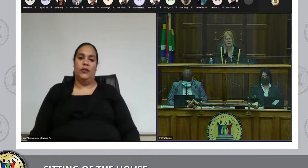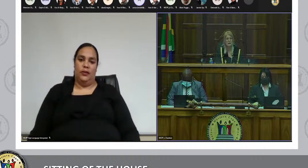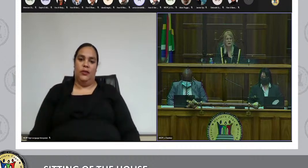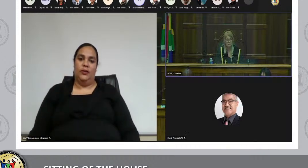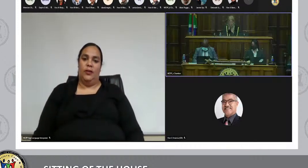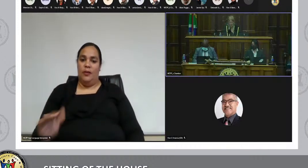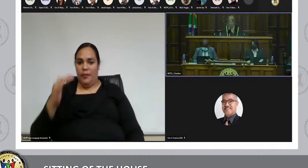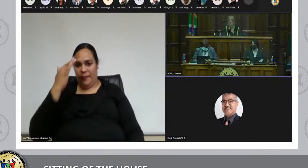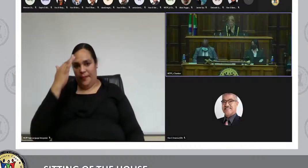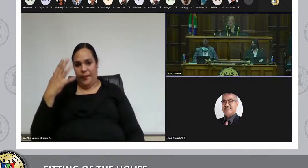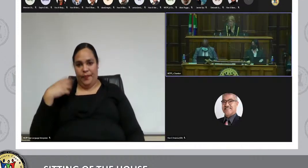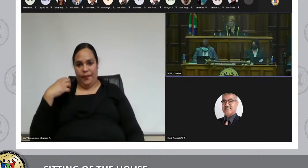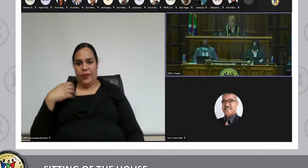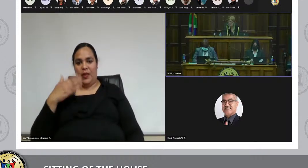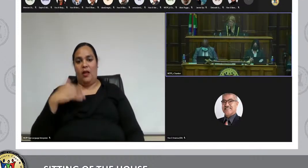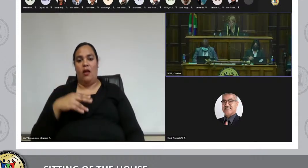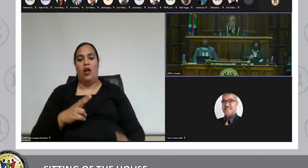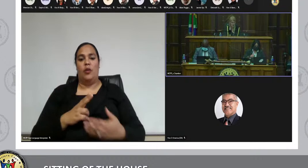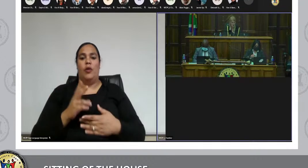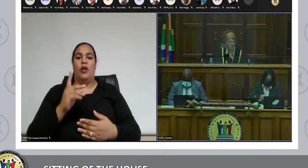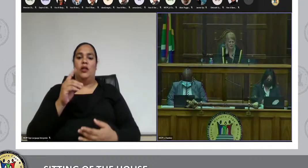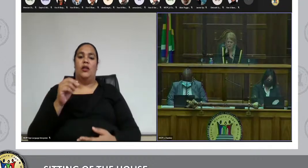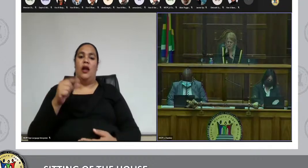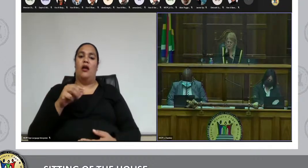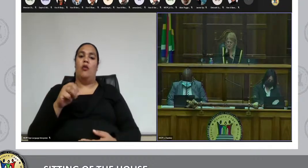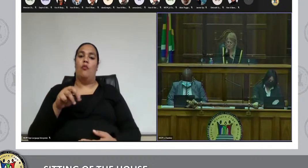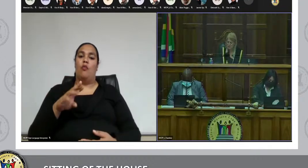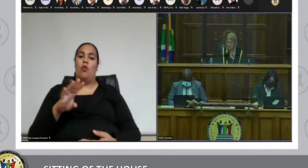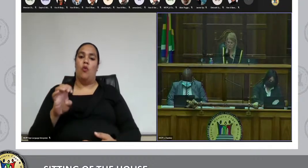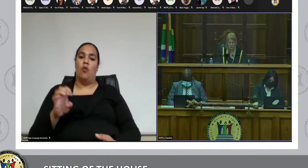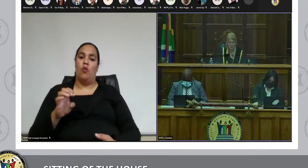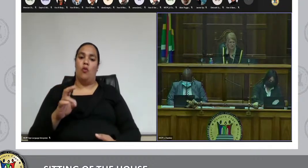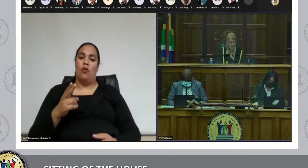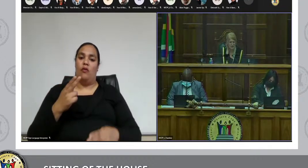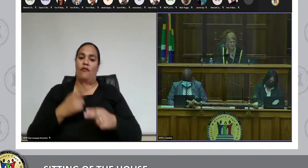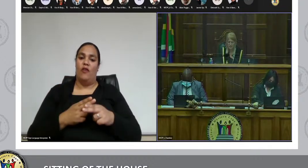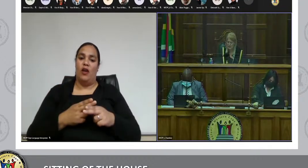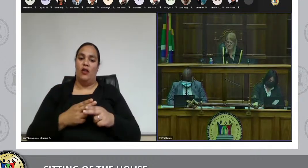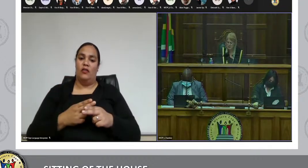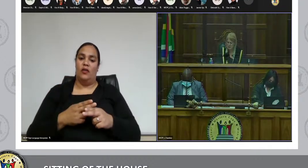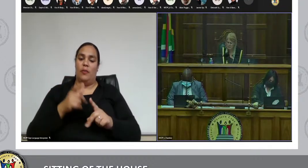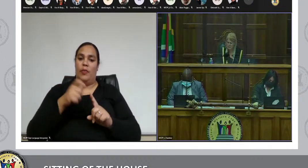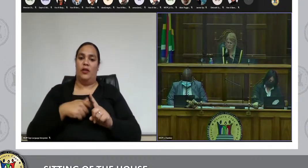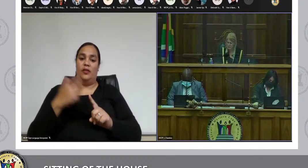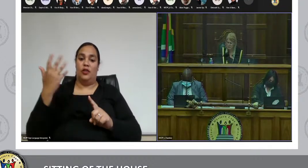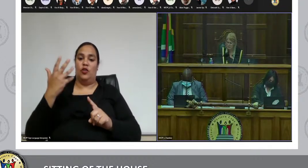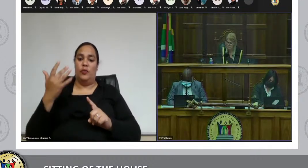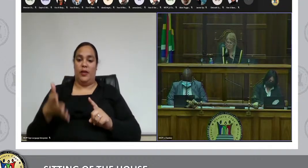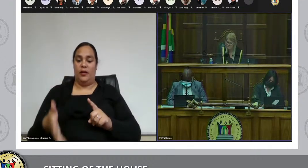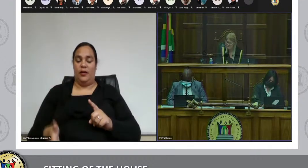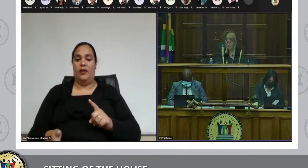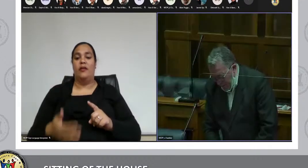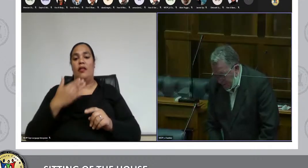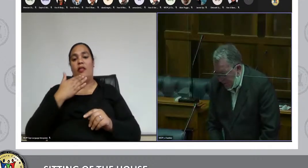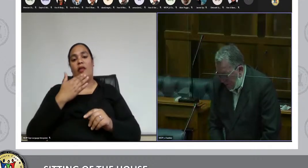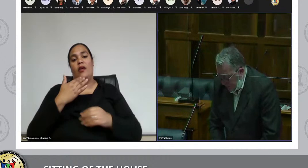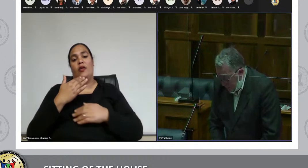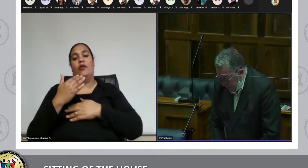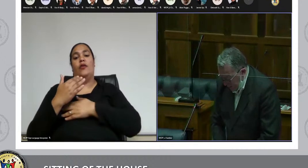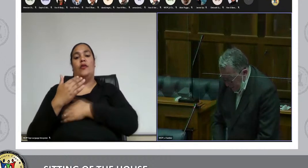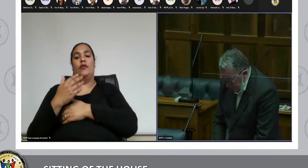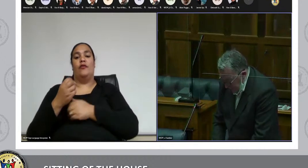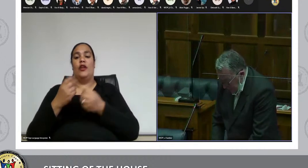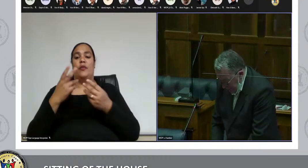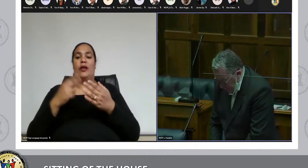Dankie, Minister. Honourable Dugmore, final person to speak on this matter. Thank you very much,